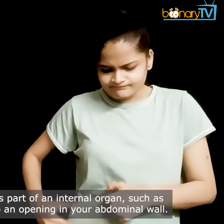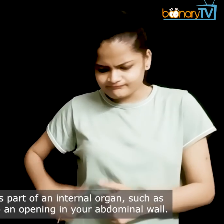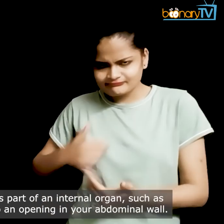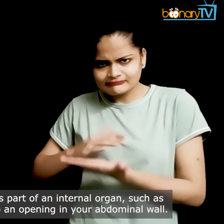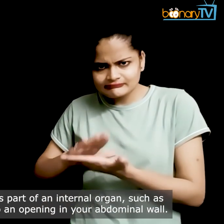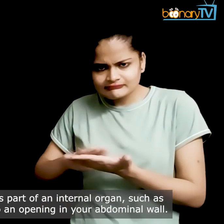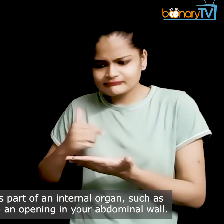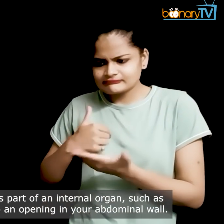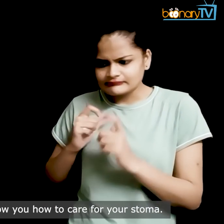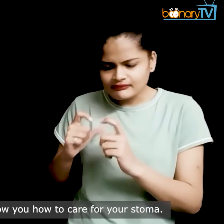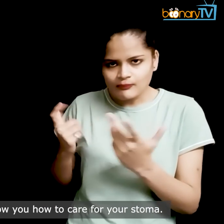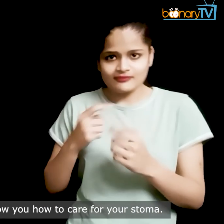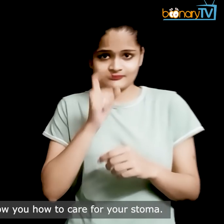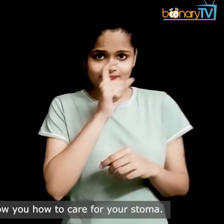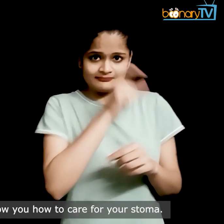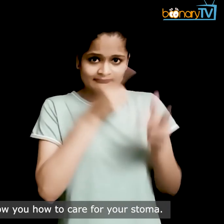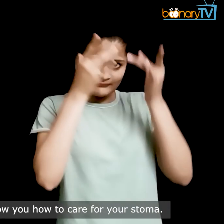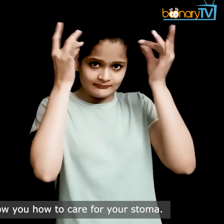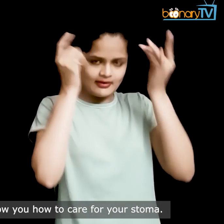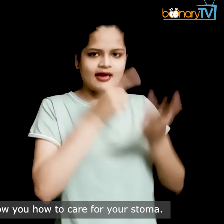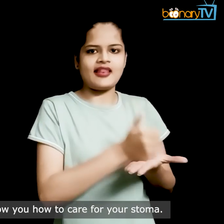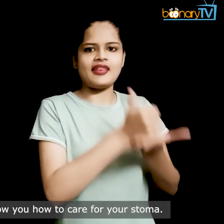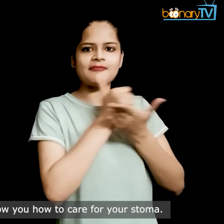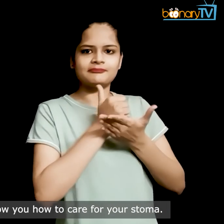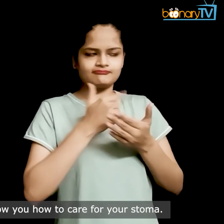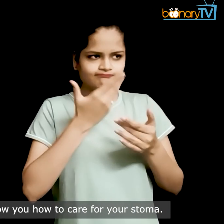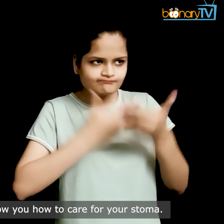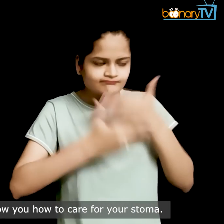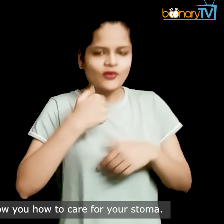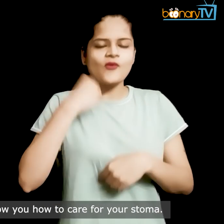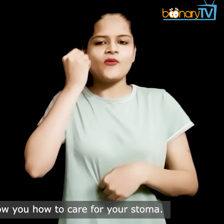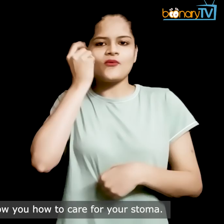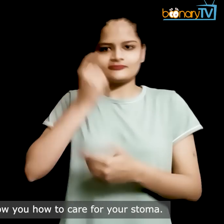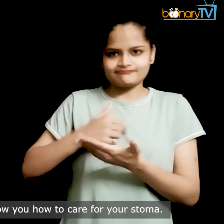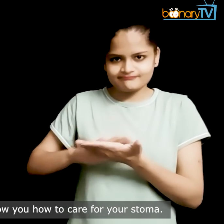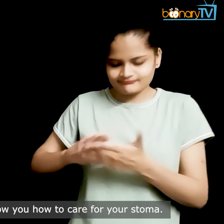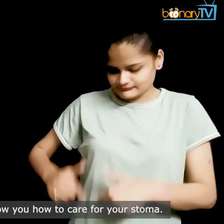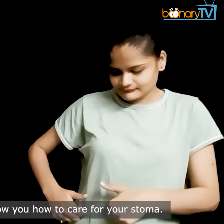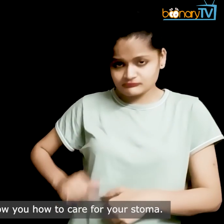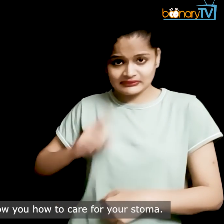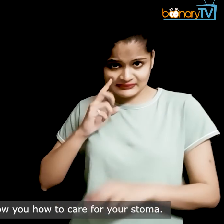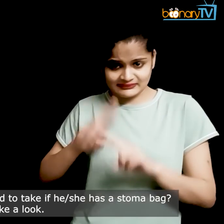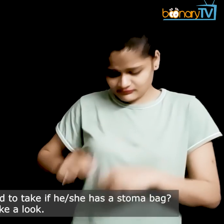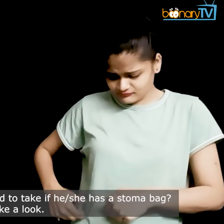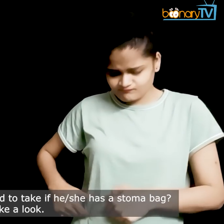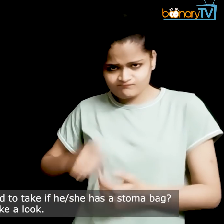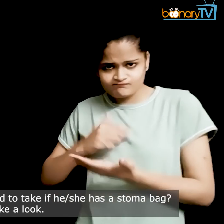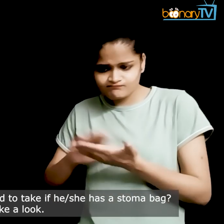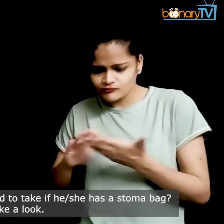wall a nurse or therapist will show you how to care for your stoma what care does a patient